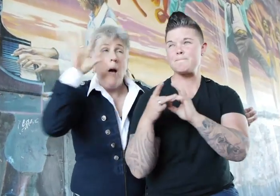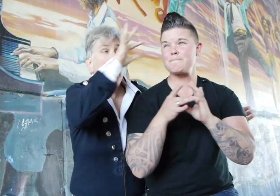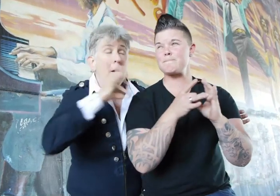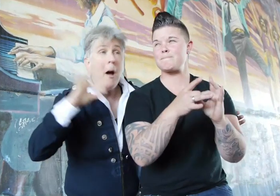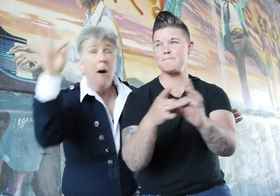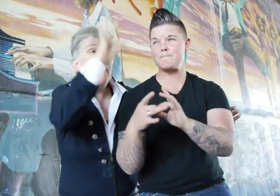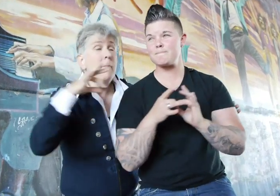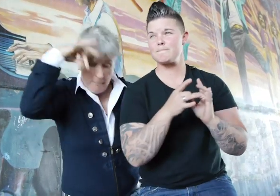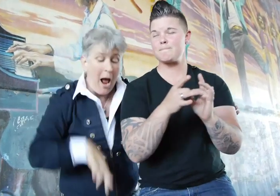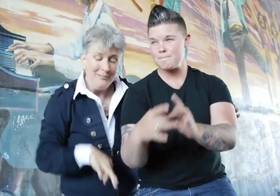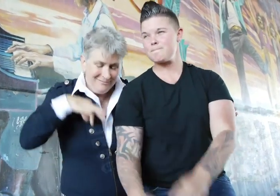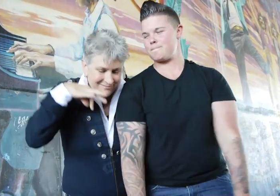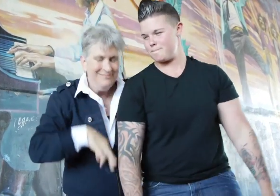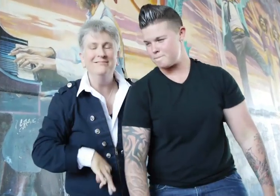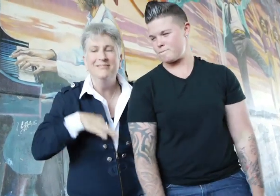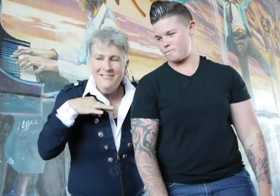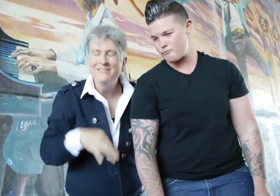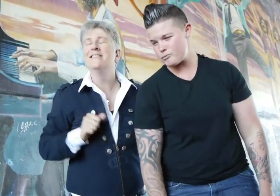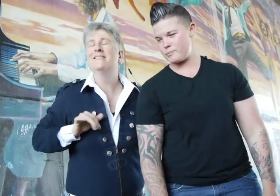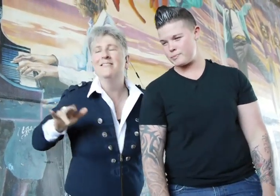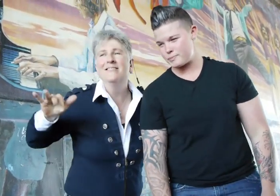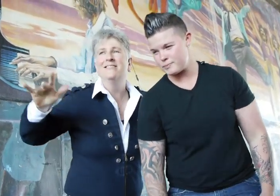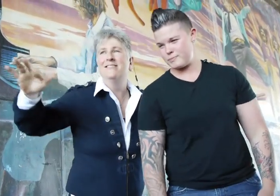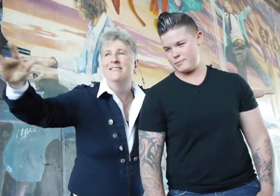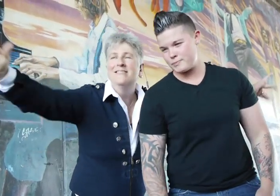waiting for. We are the ones, we are the ones, we are the ones.